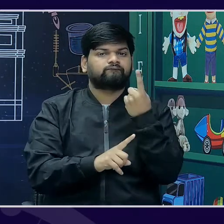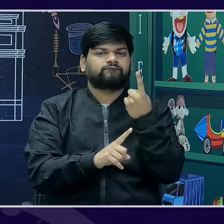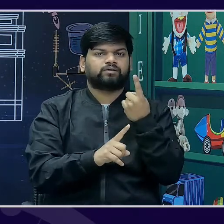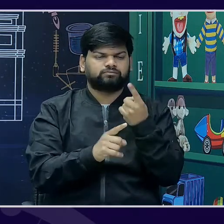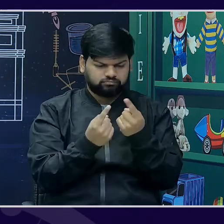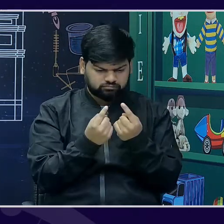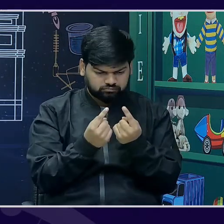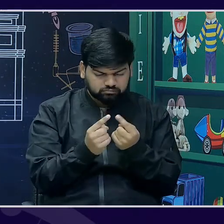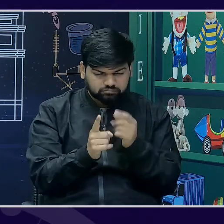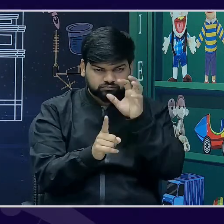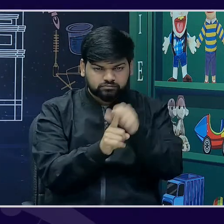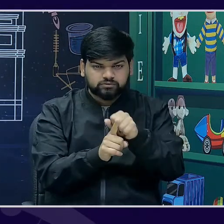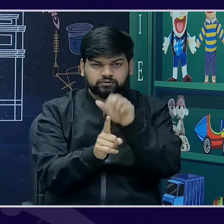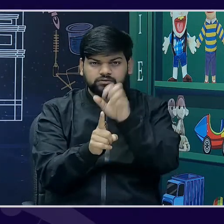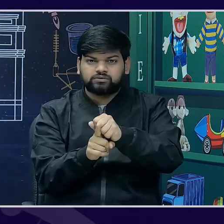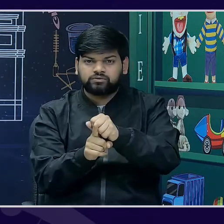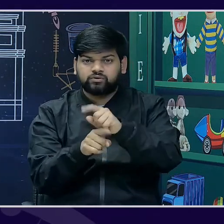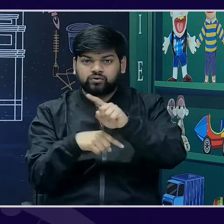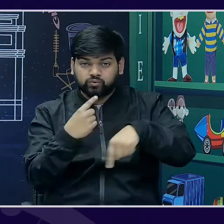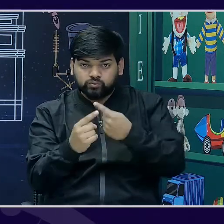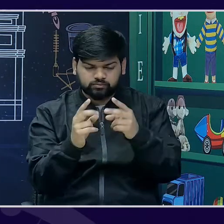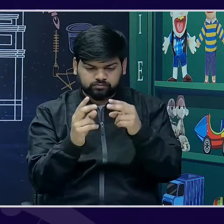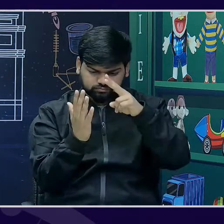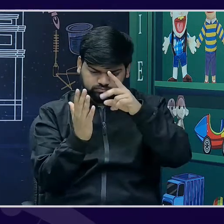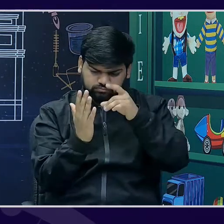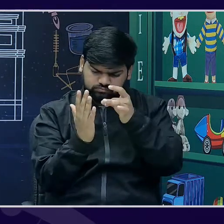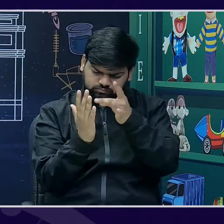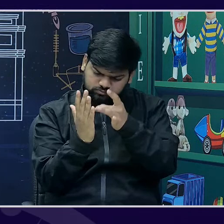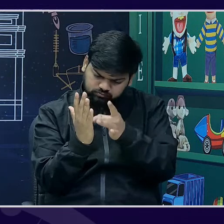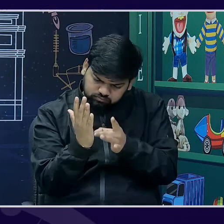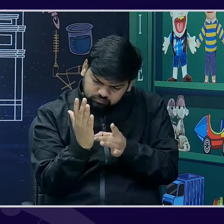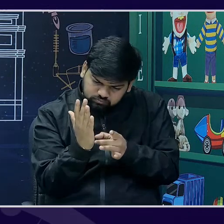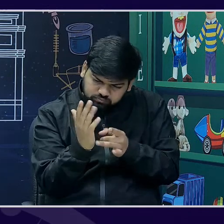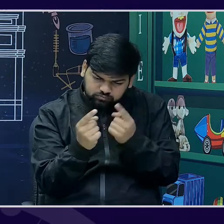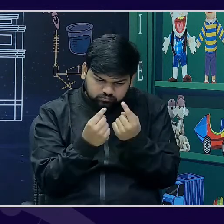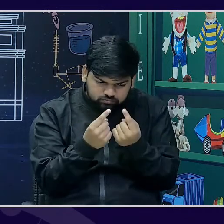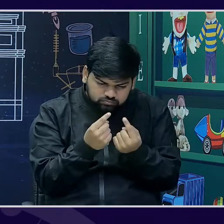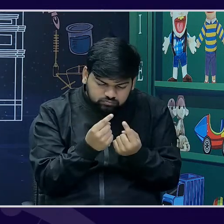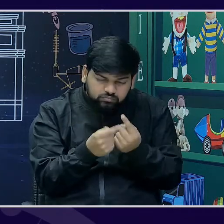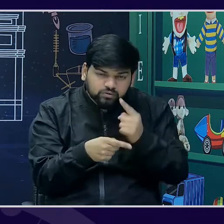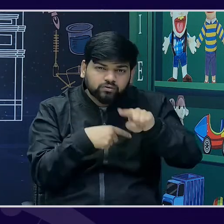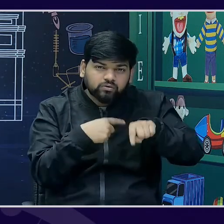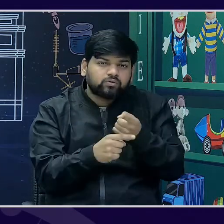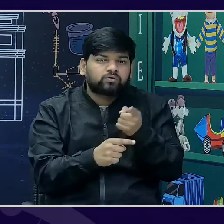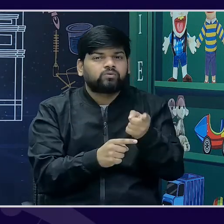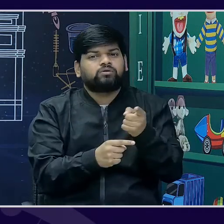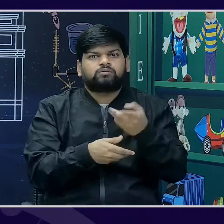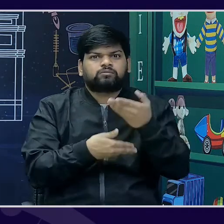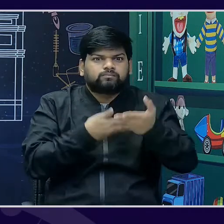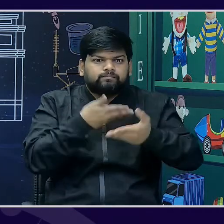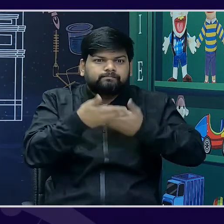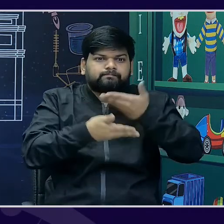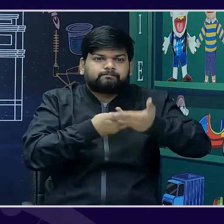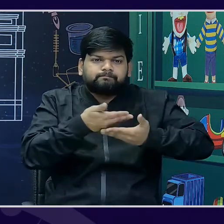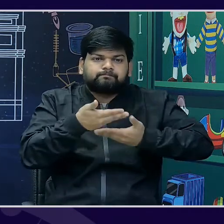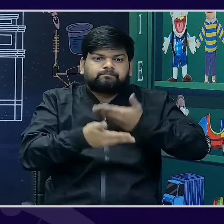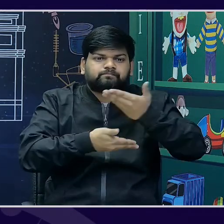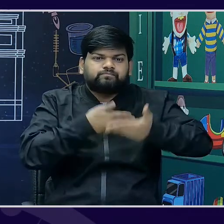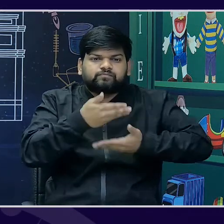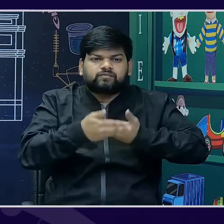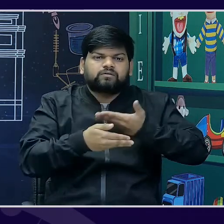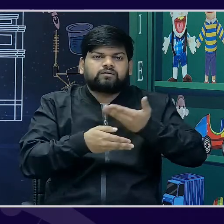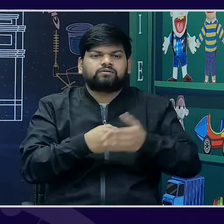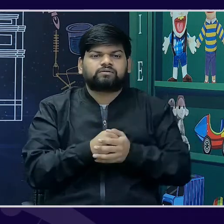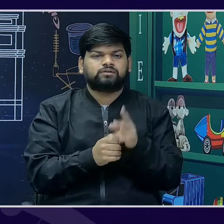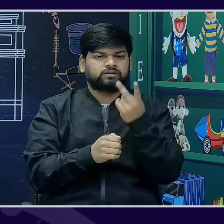detailed evaluation as far as audiology is concerned. We need to go for a radiological evaluations where CTMRI is